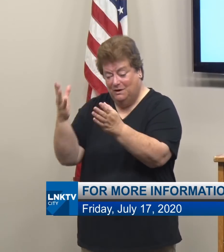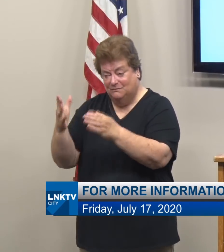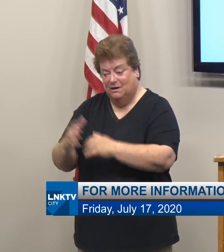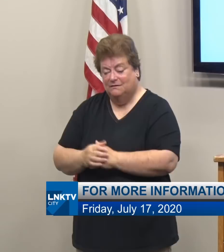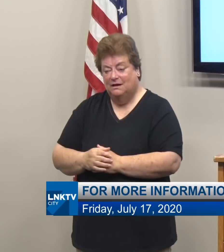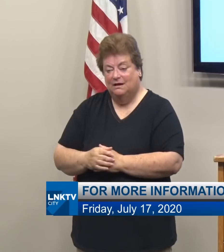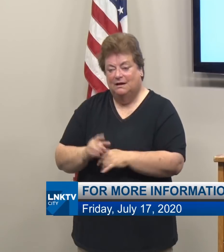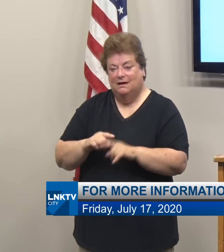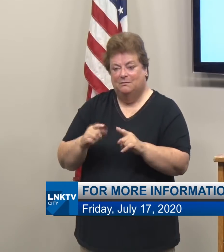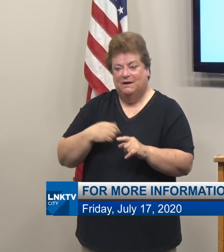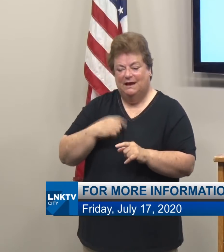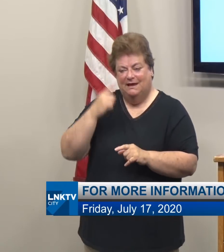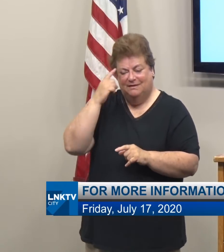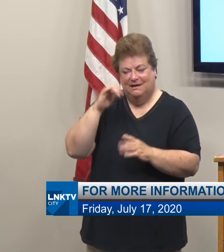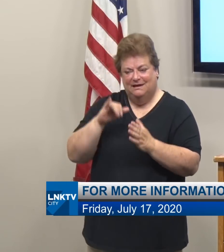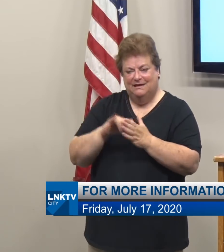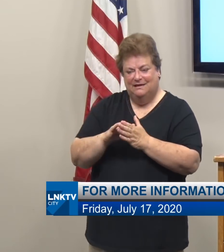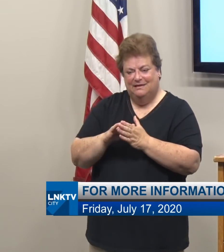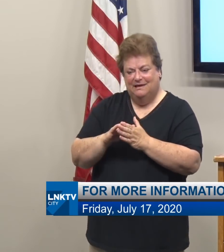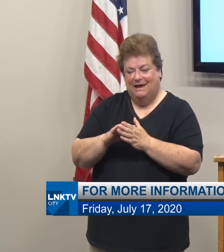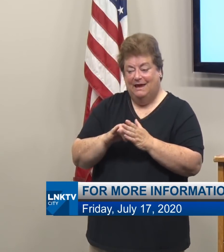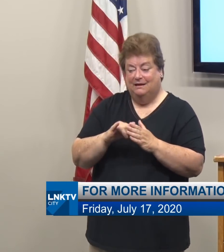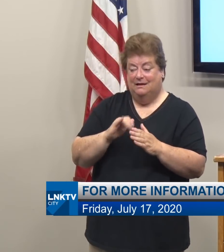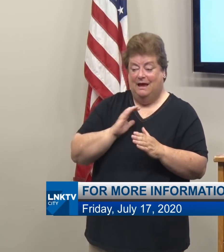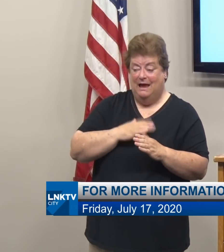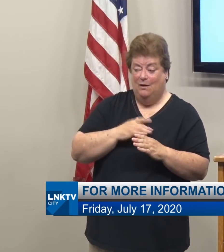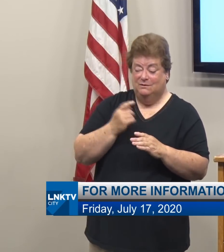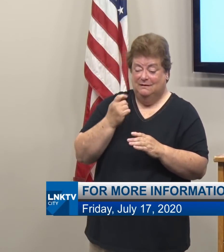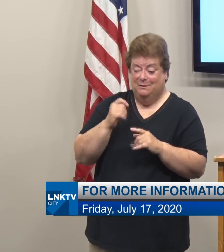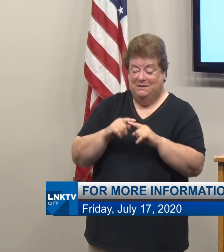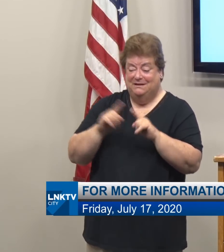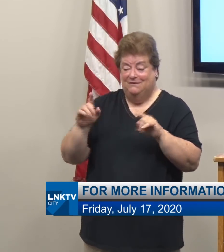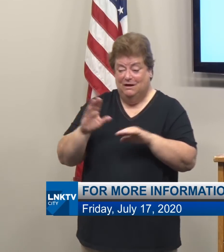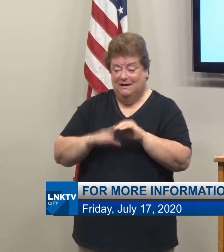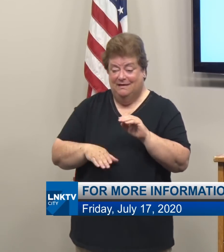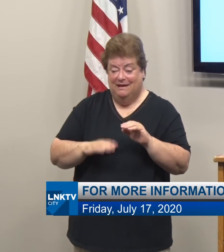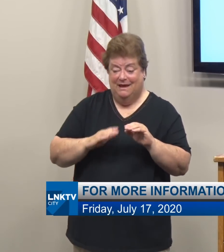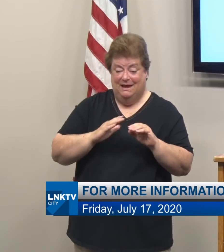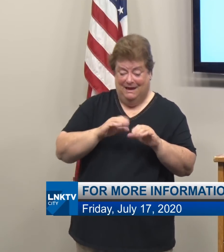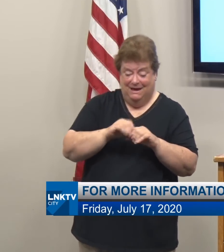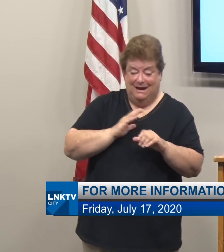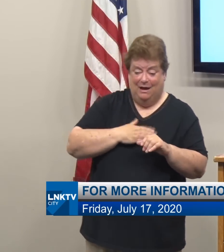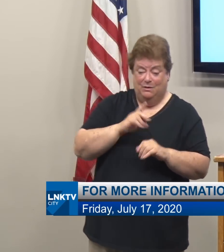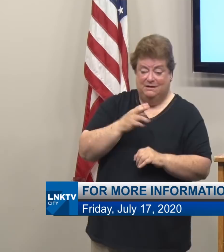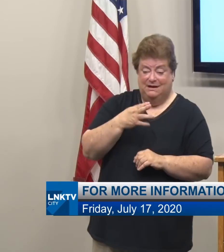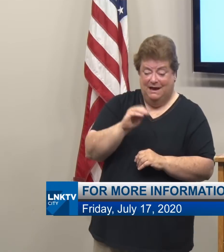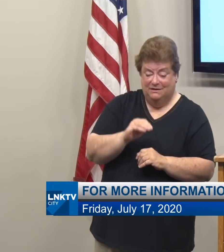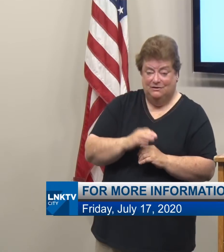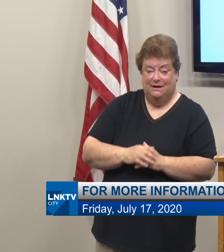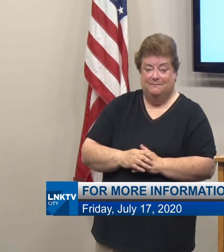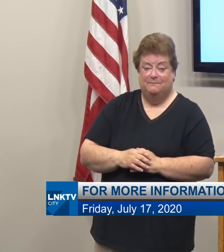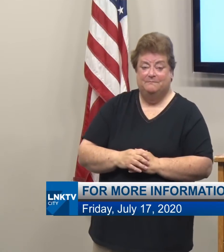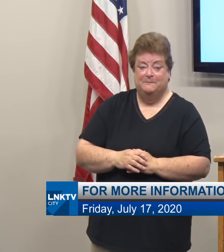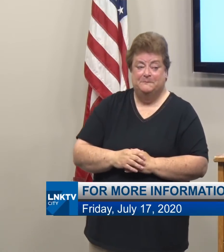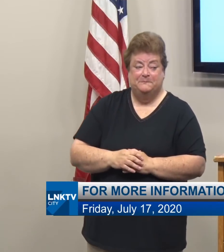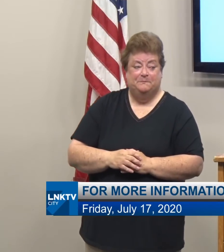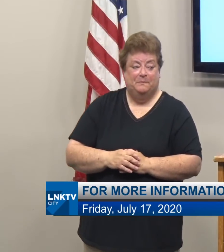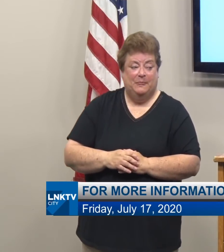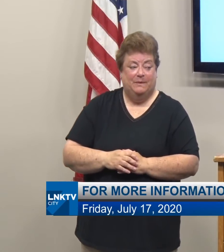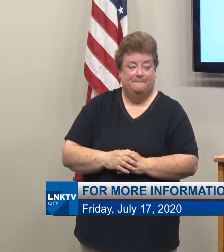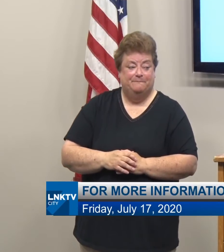this small variance in our DHM is similar to other differences that we've had in them throughout the